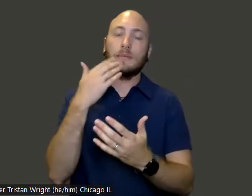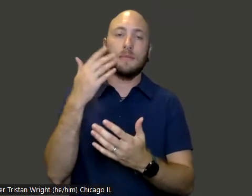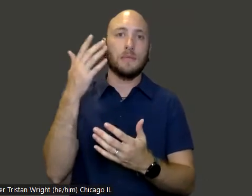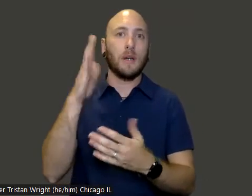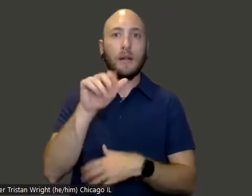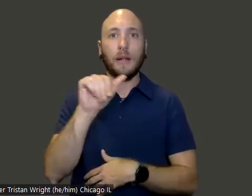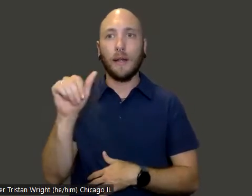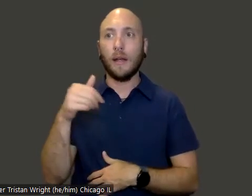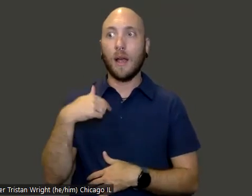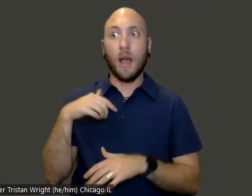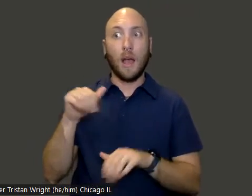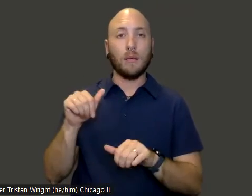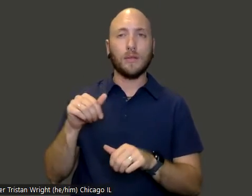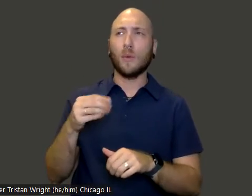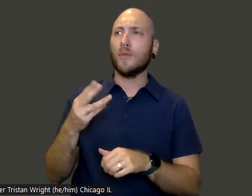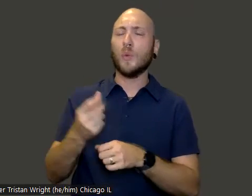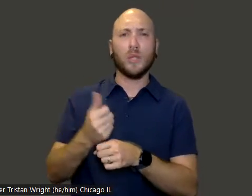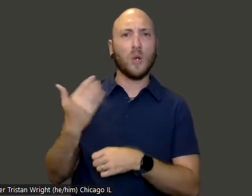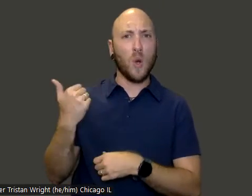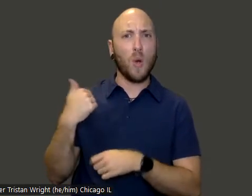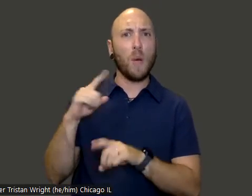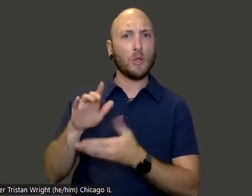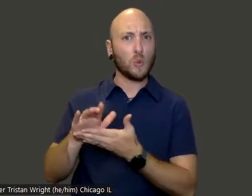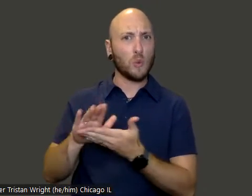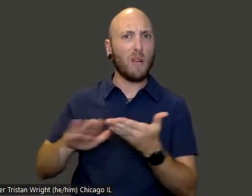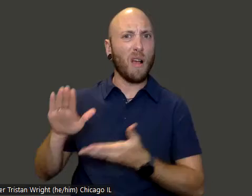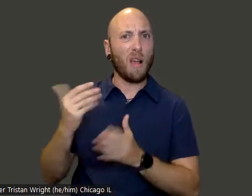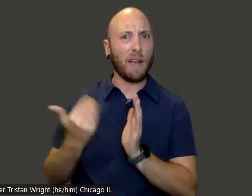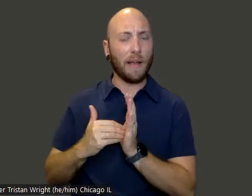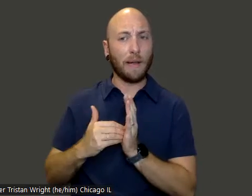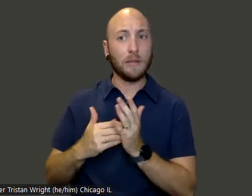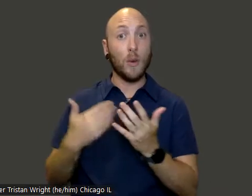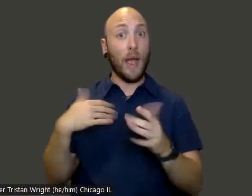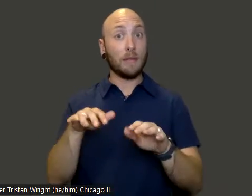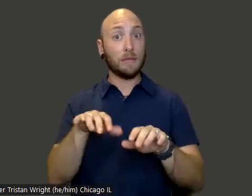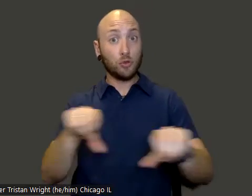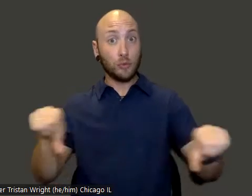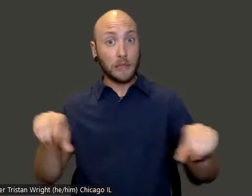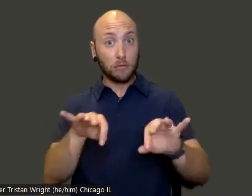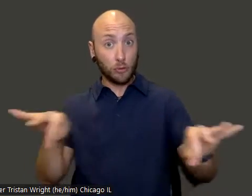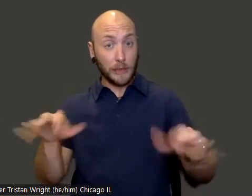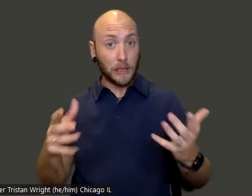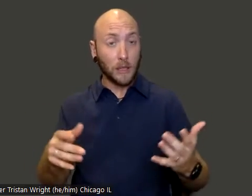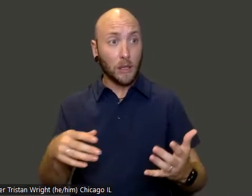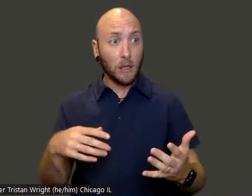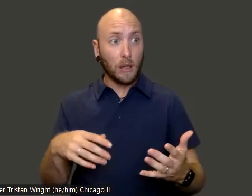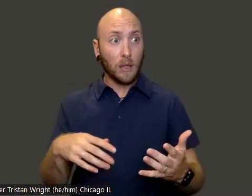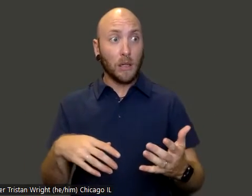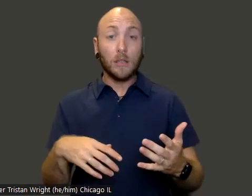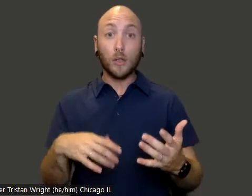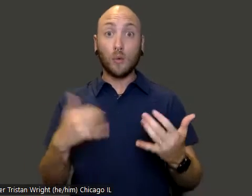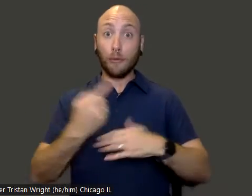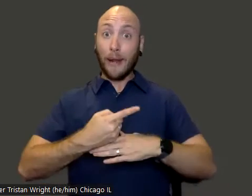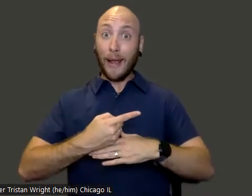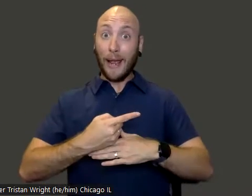was able to go back to school a handful of years ago, and now I'm like working with that degree. And they gave me my own office today